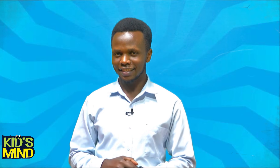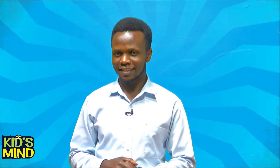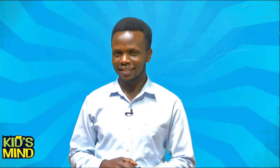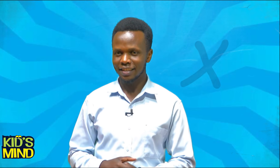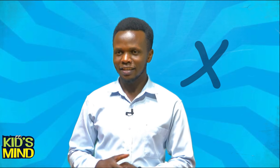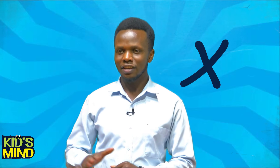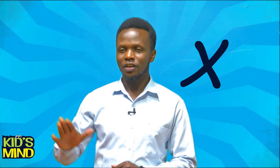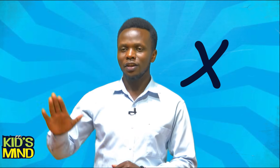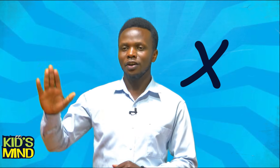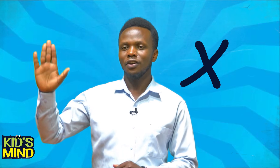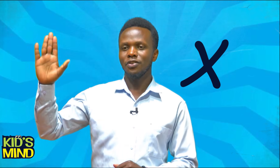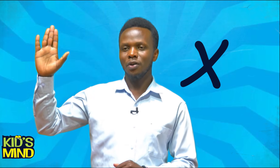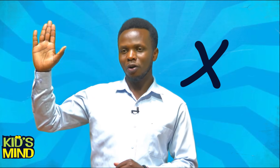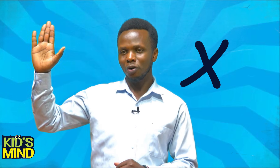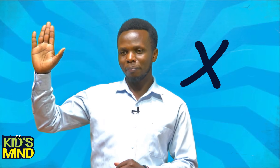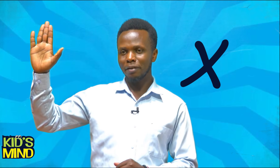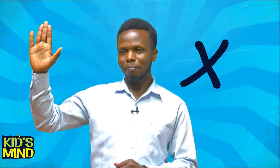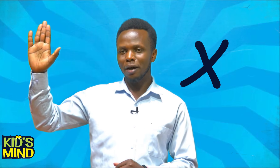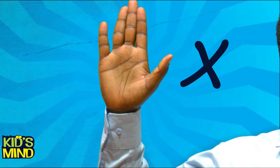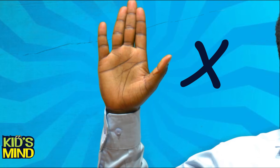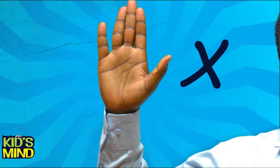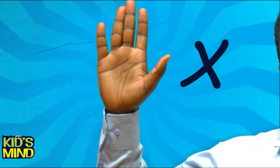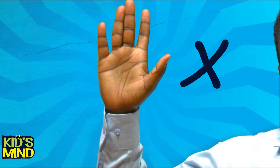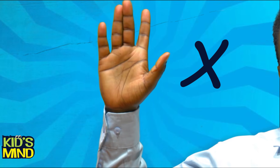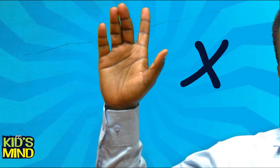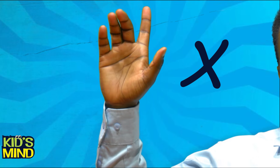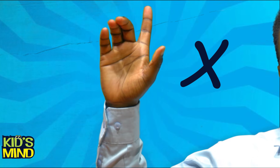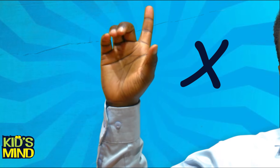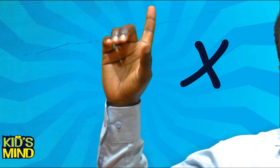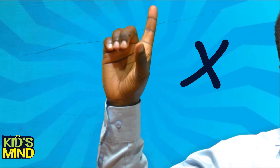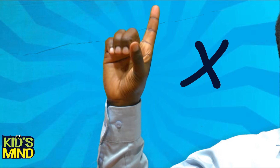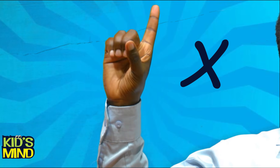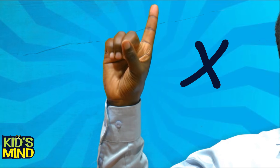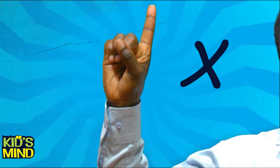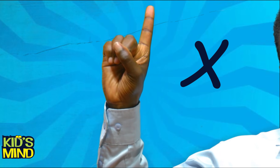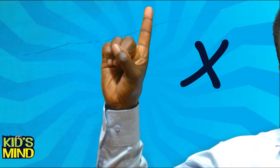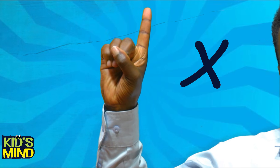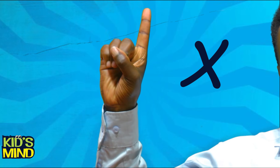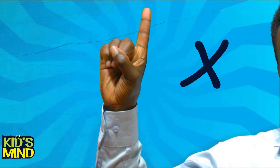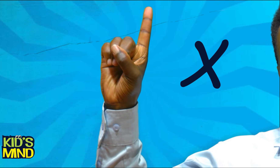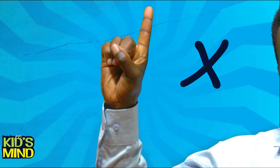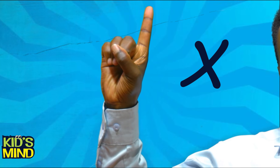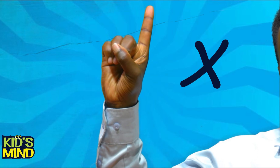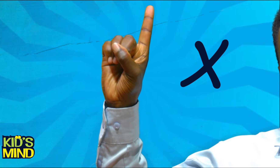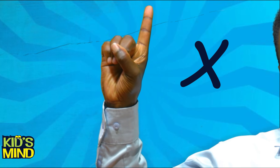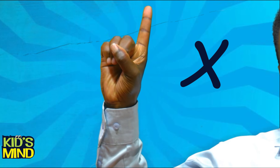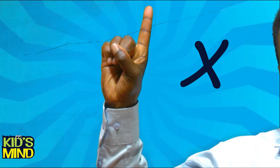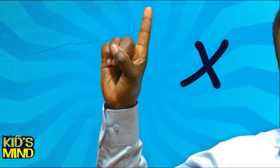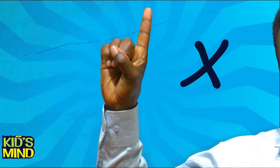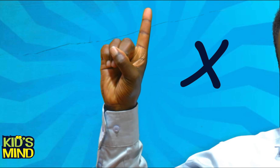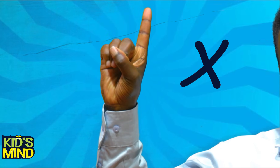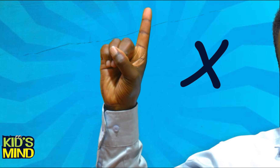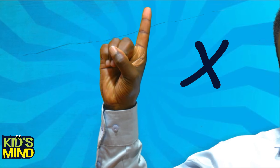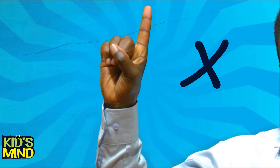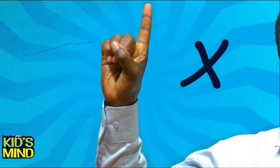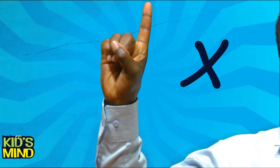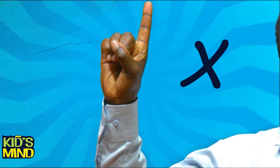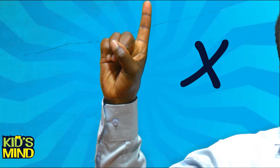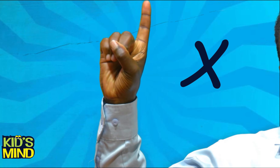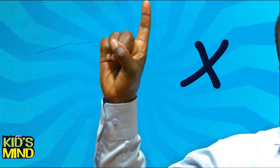X. Your open palm, you fold the 4 fingers, then